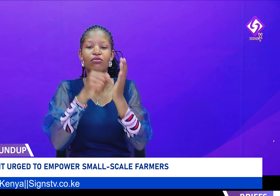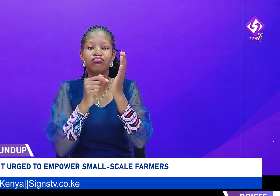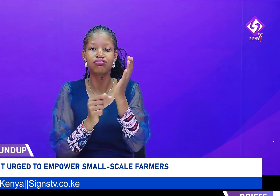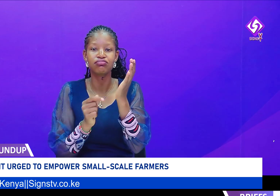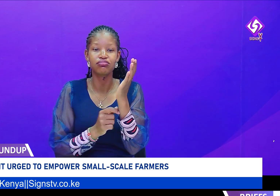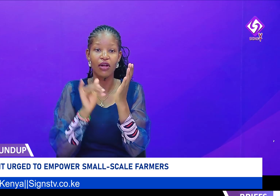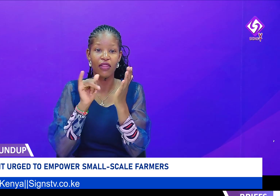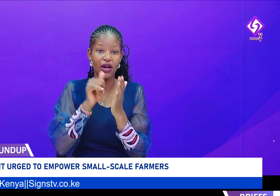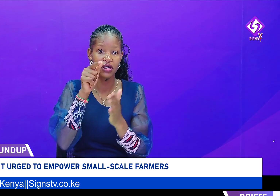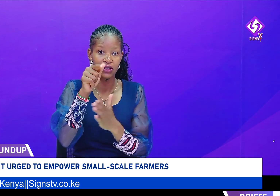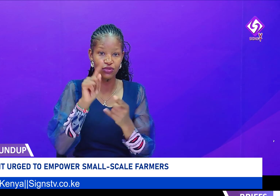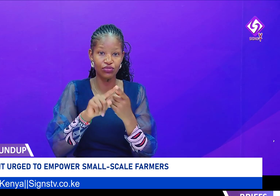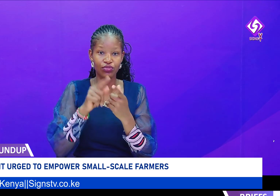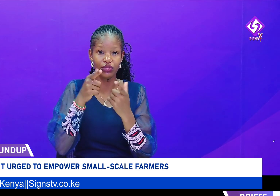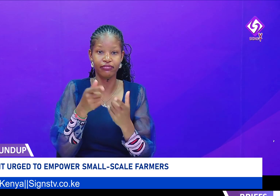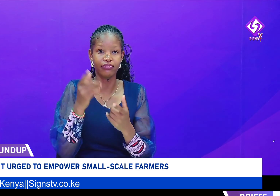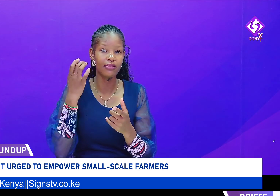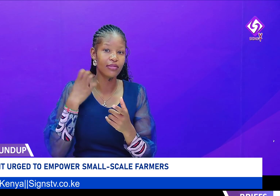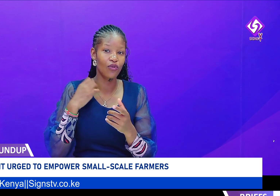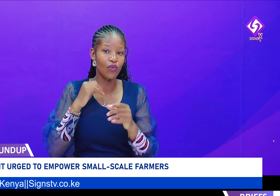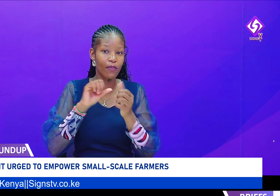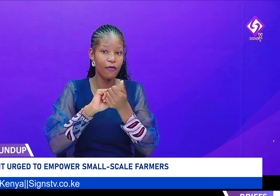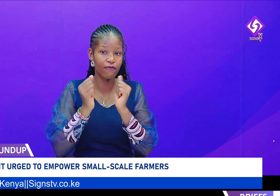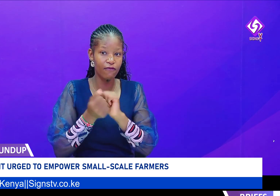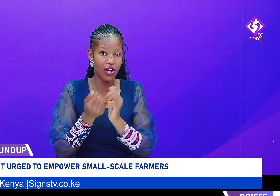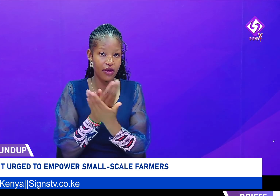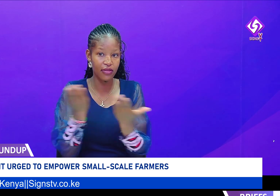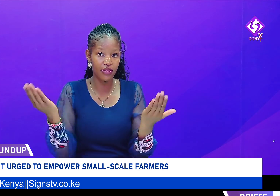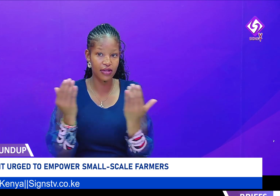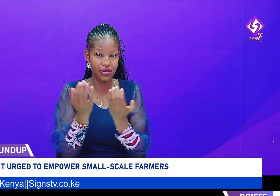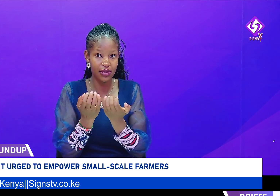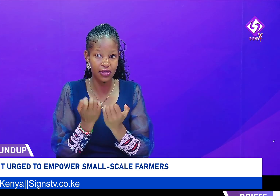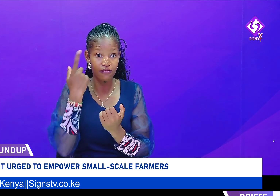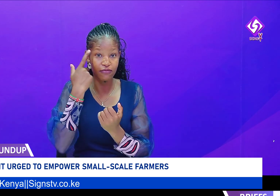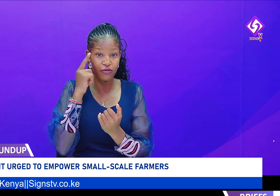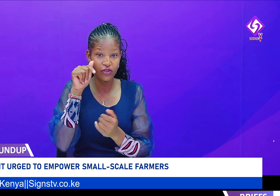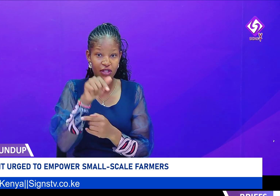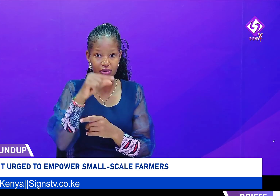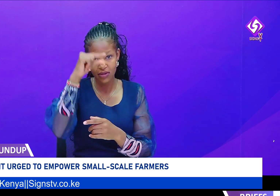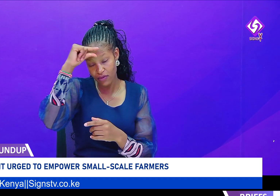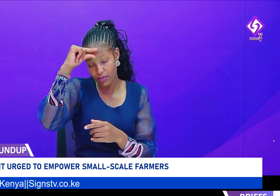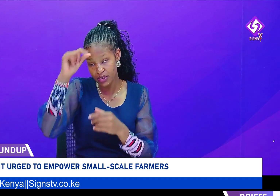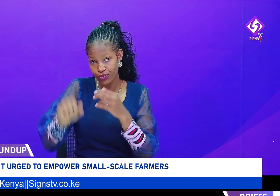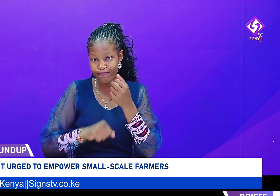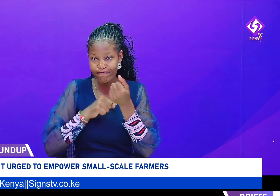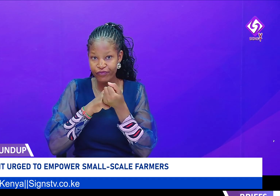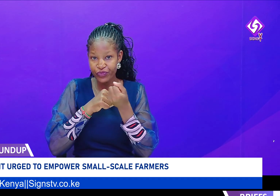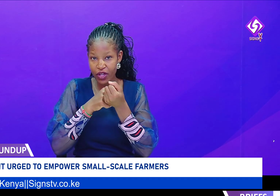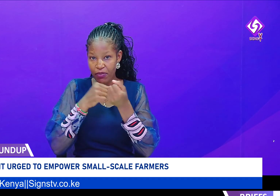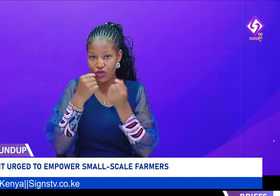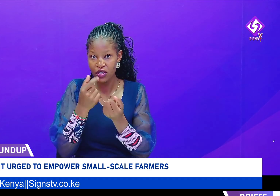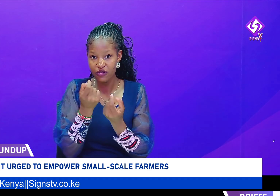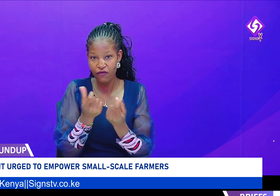stated that due to climate change, there is need for the government to support